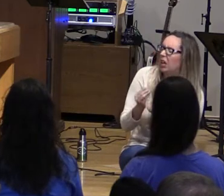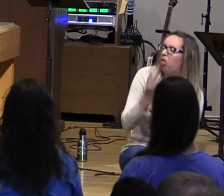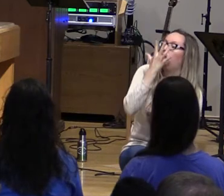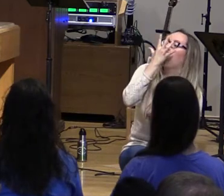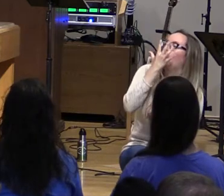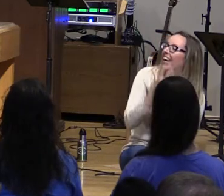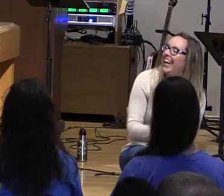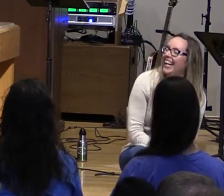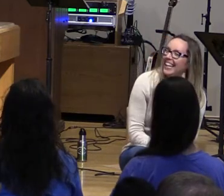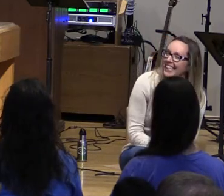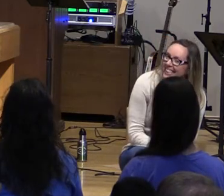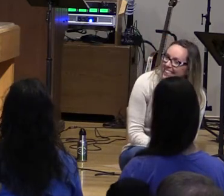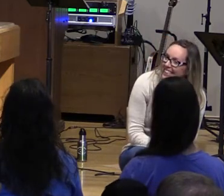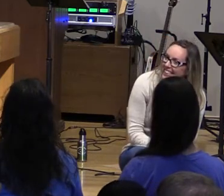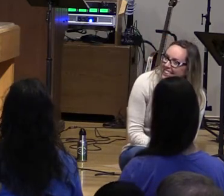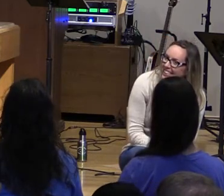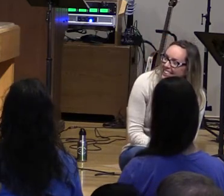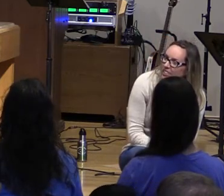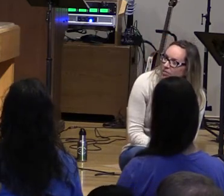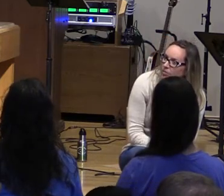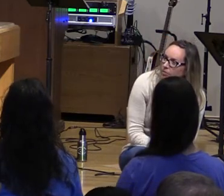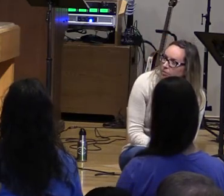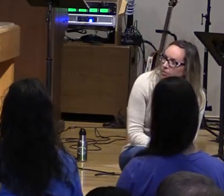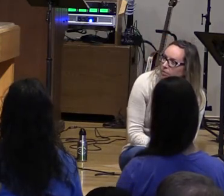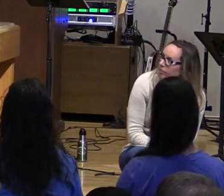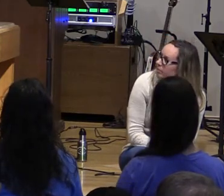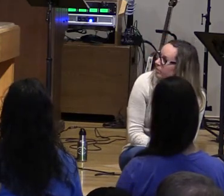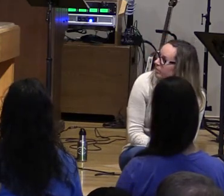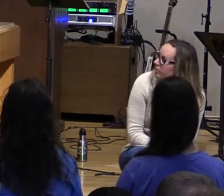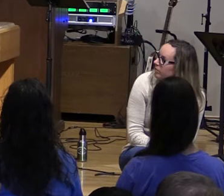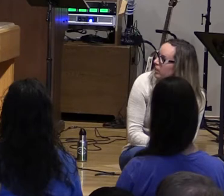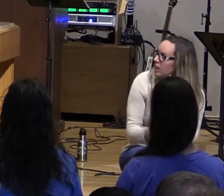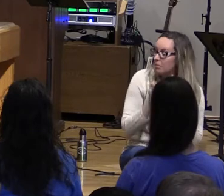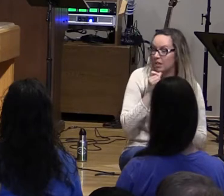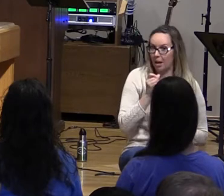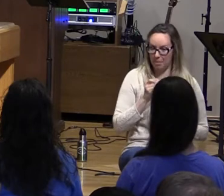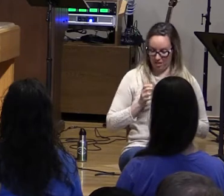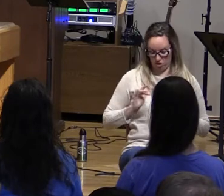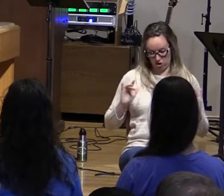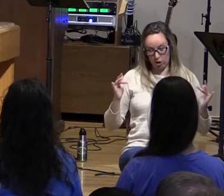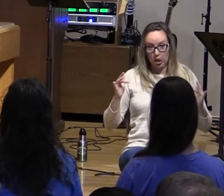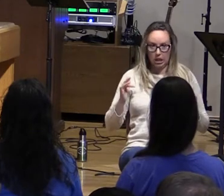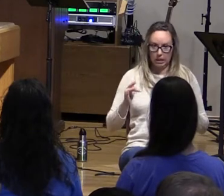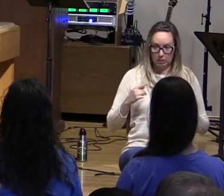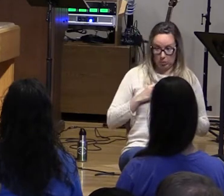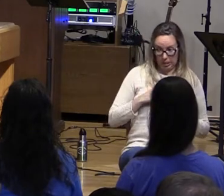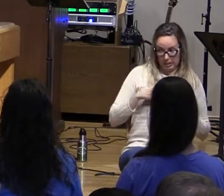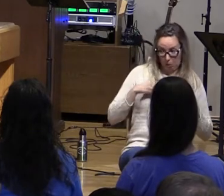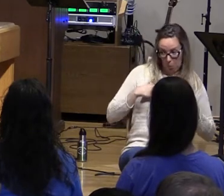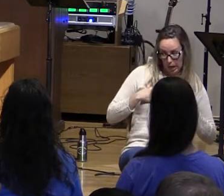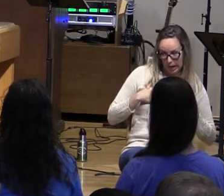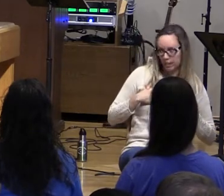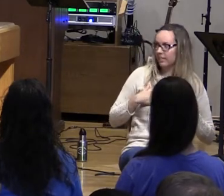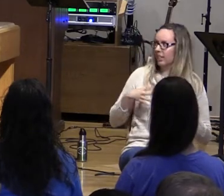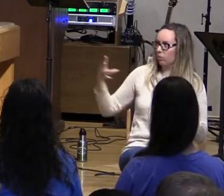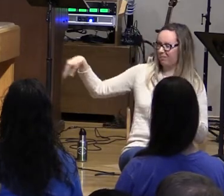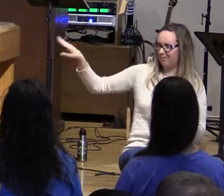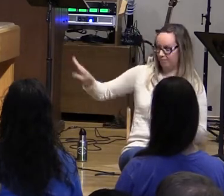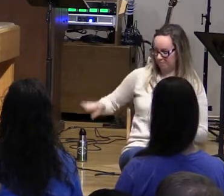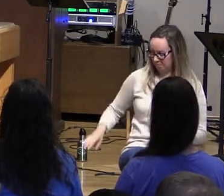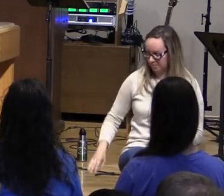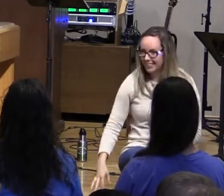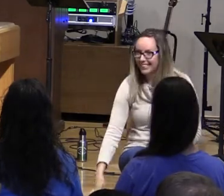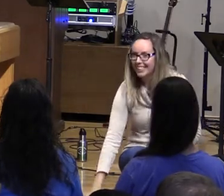wet. Yes. Are you ready? Not my shirt. Oh, it's probably going to get a little wet. I'll do this.